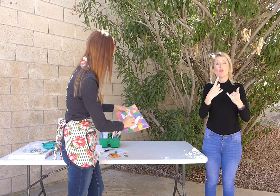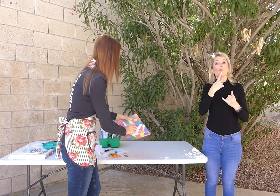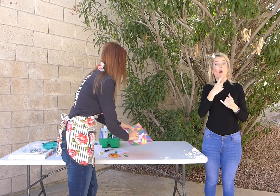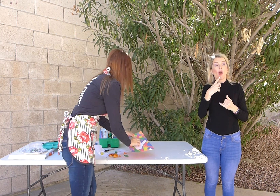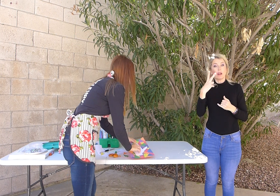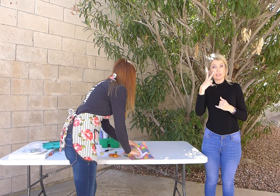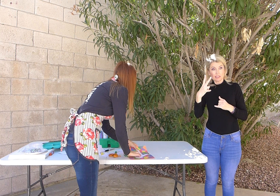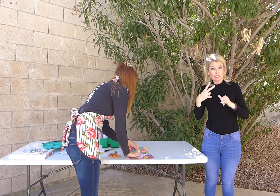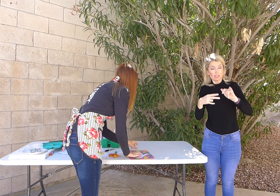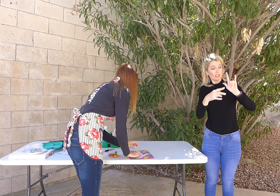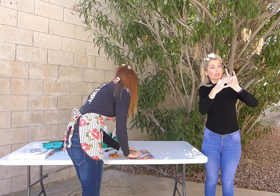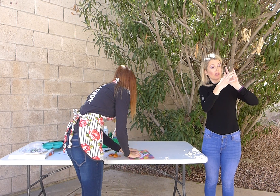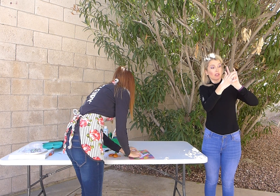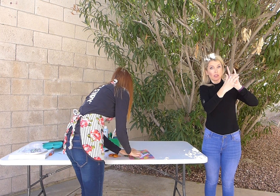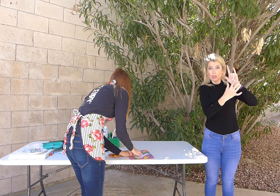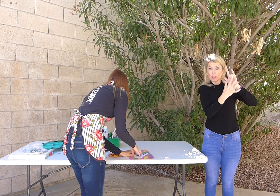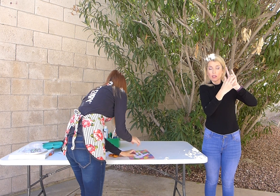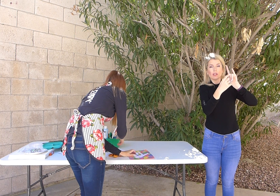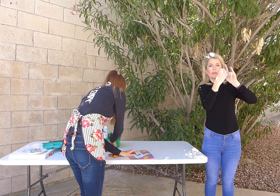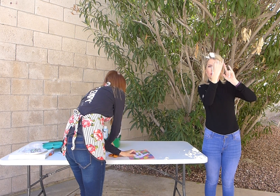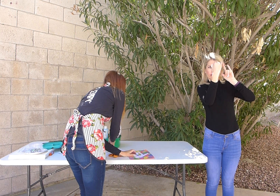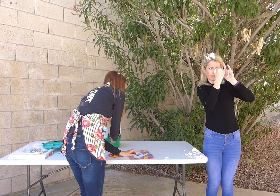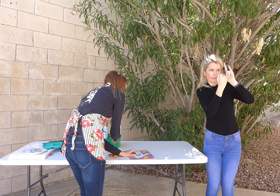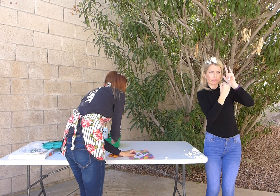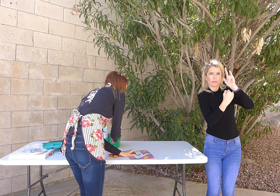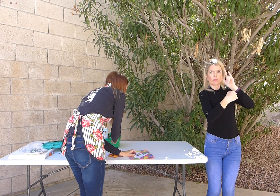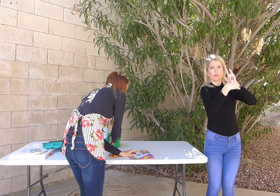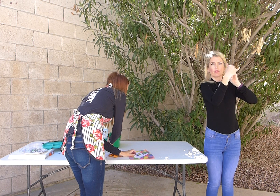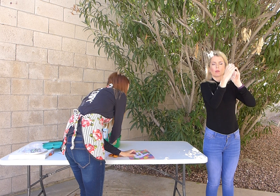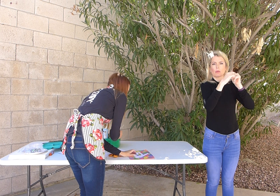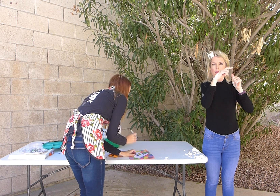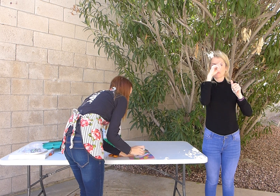is. Okay.